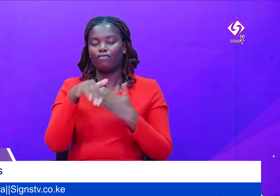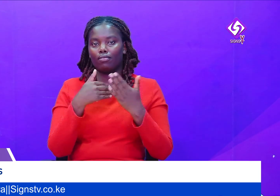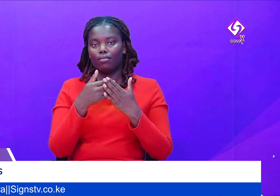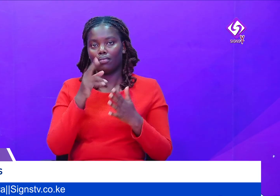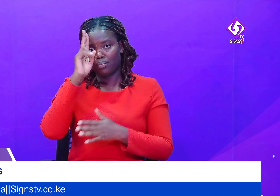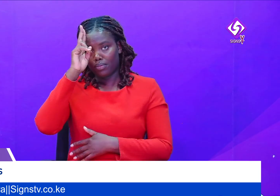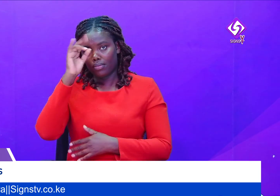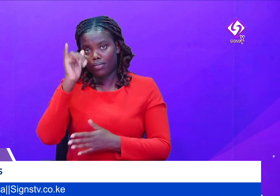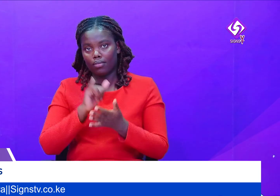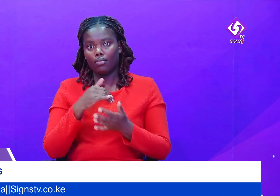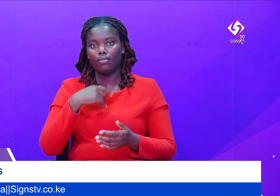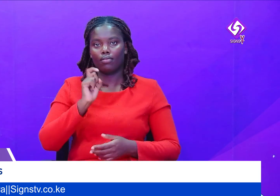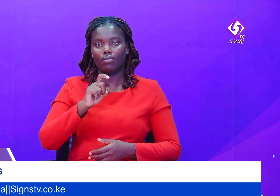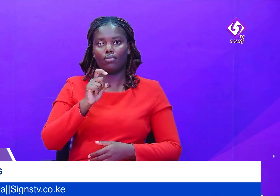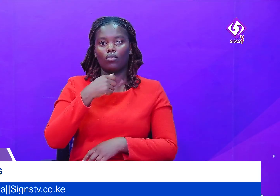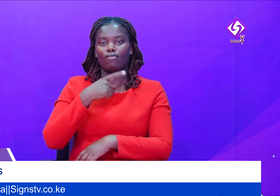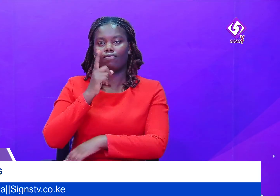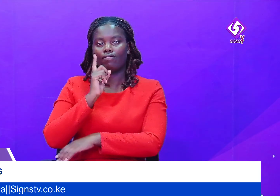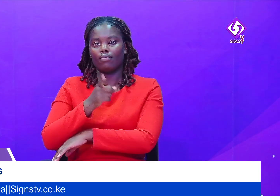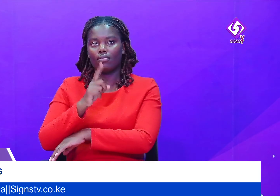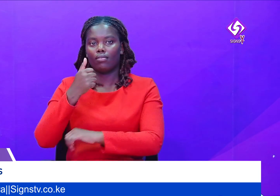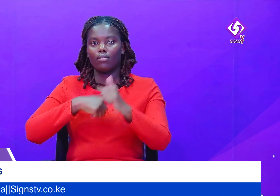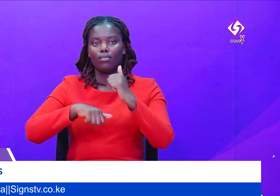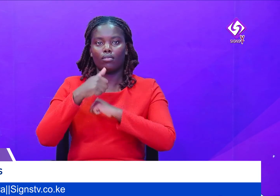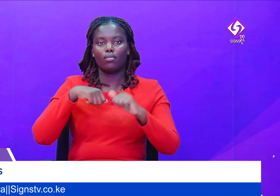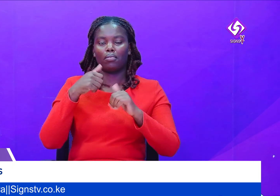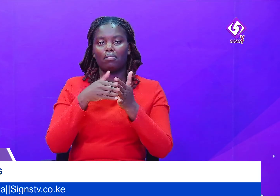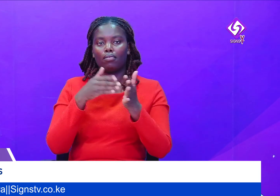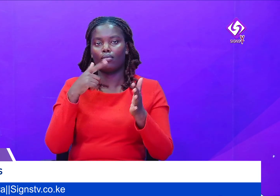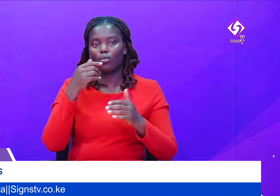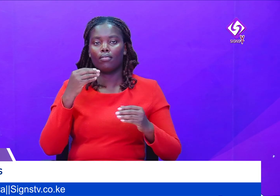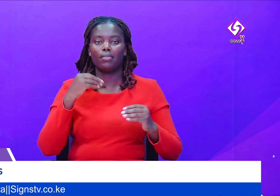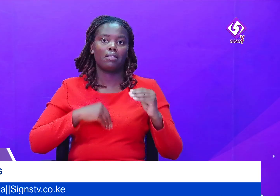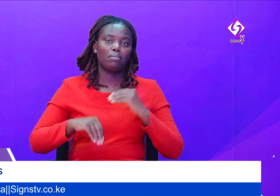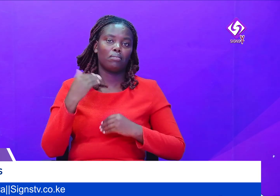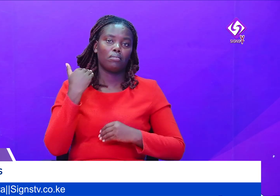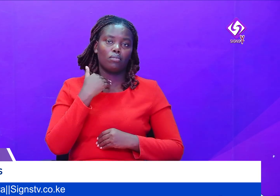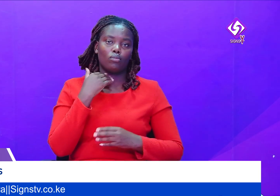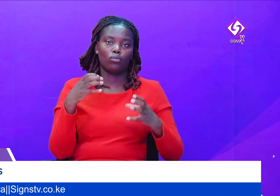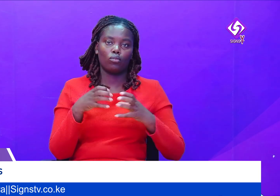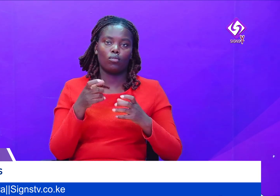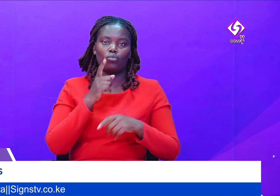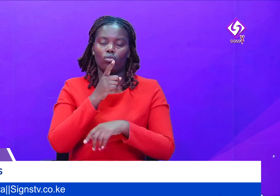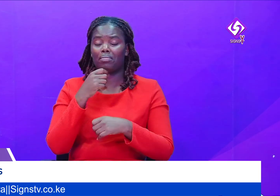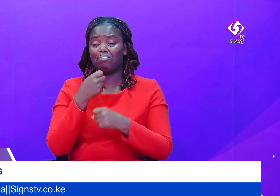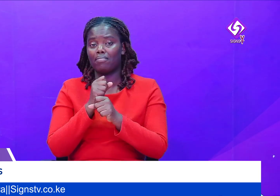items, President William Ruto has directed the police to take strict action against criminal gangs